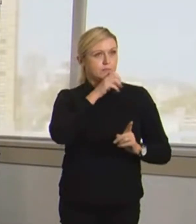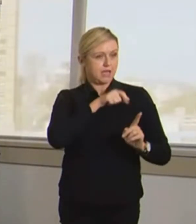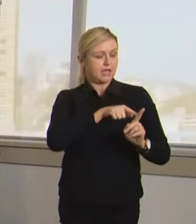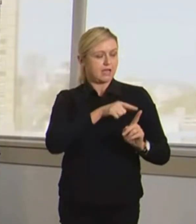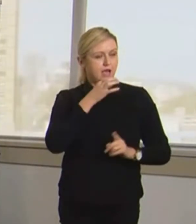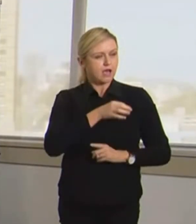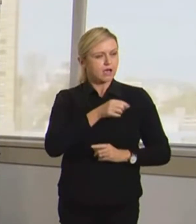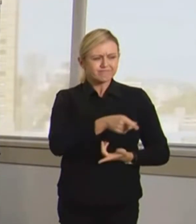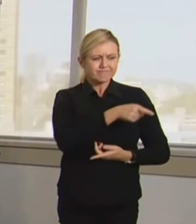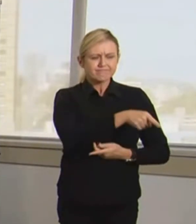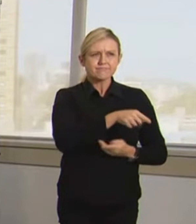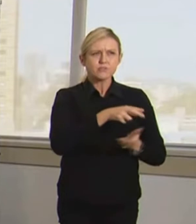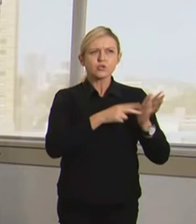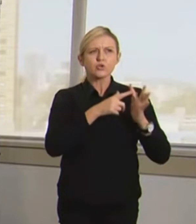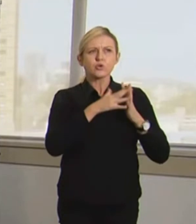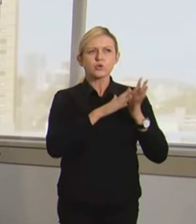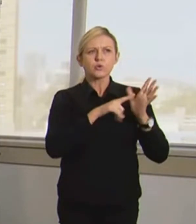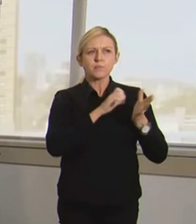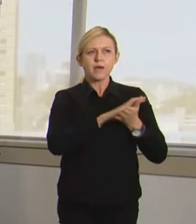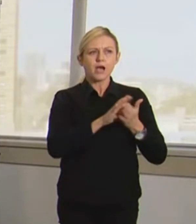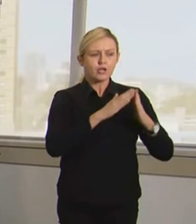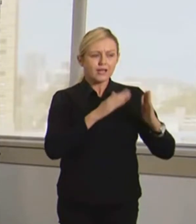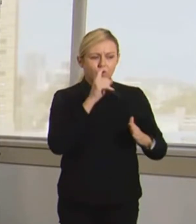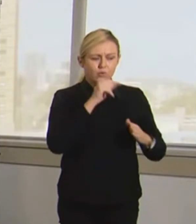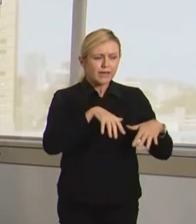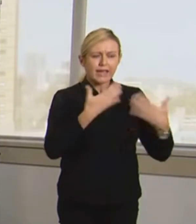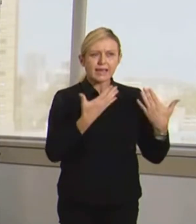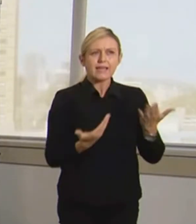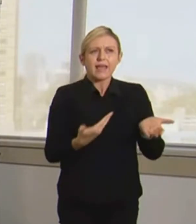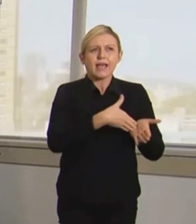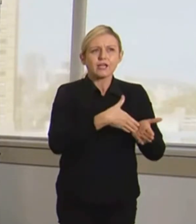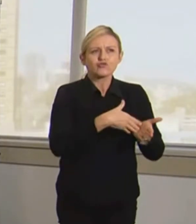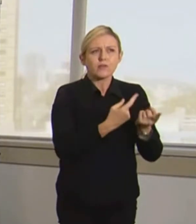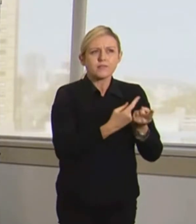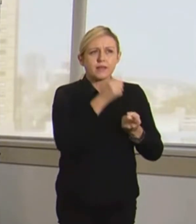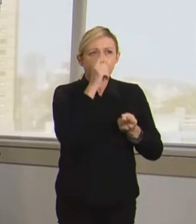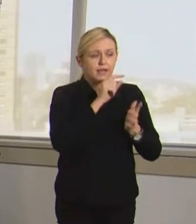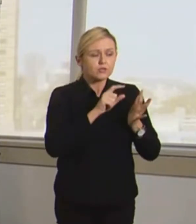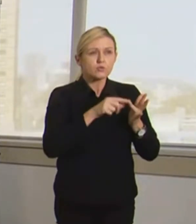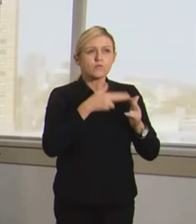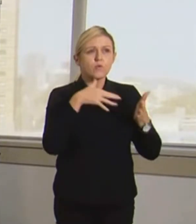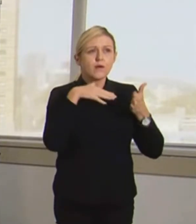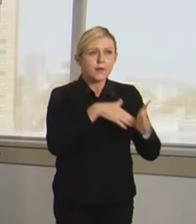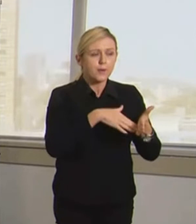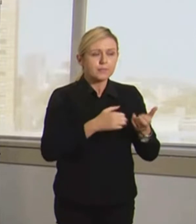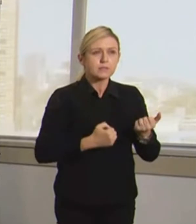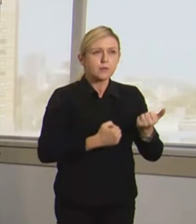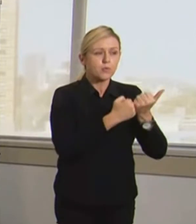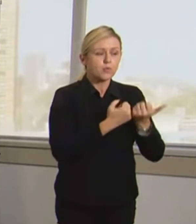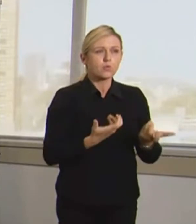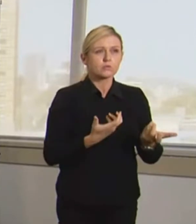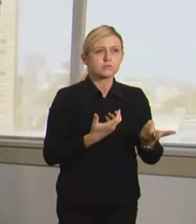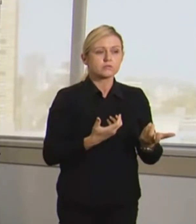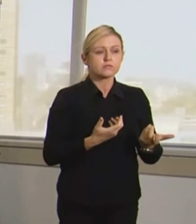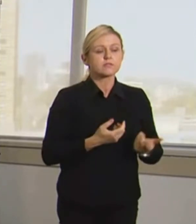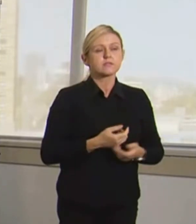else that might actually just add that extra layer of support? And what he has suggested, which has been accepted,